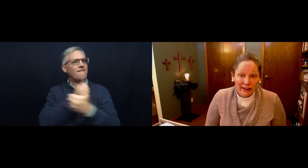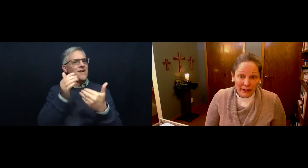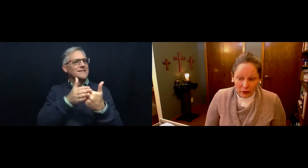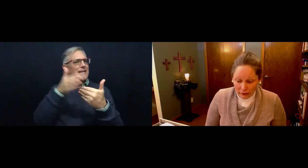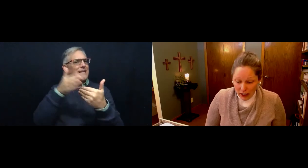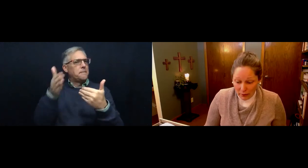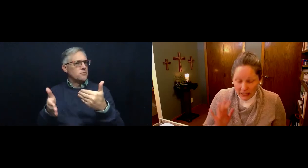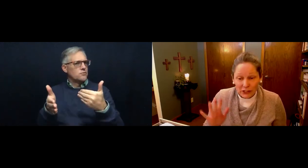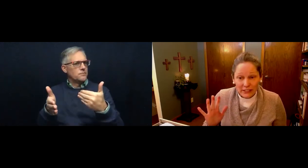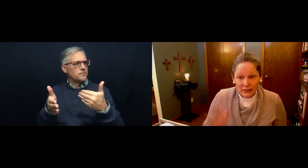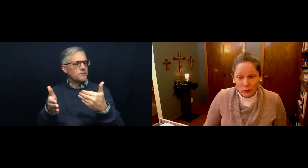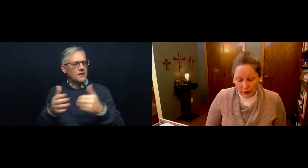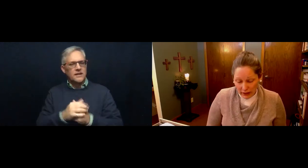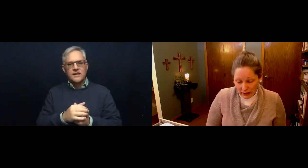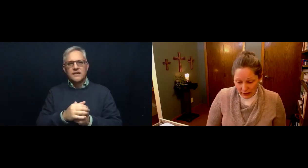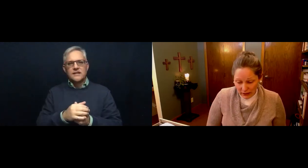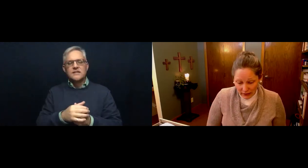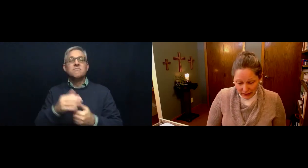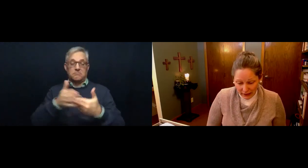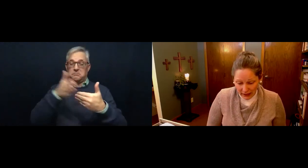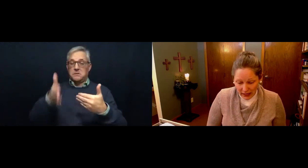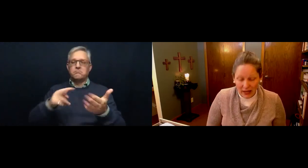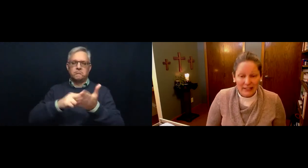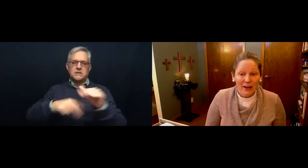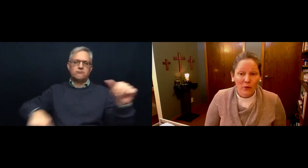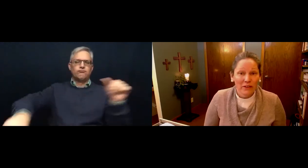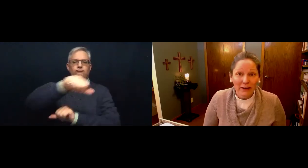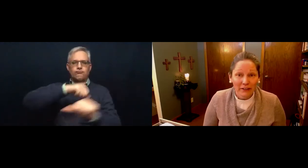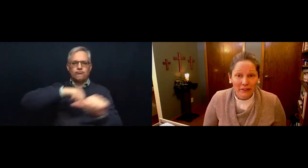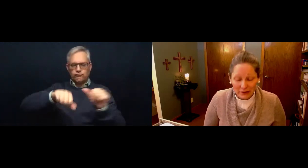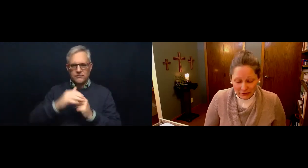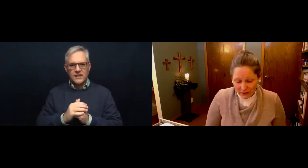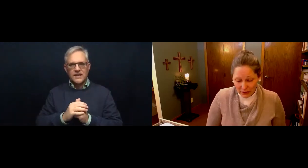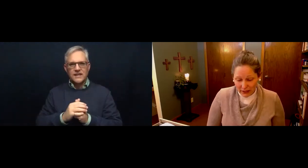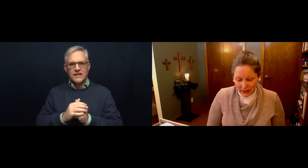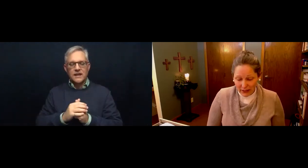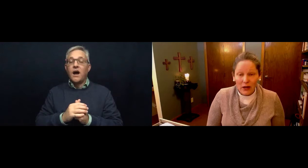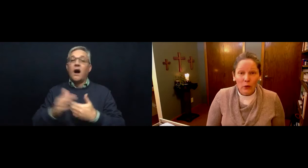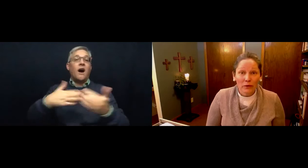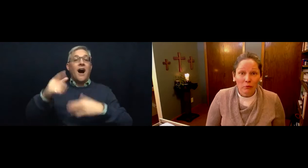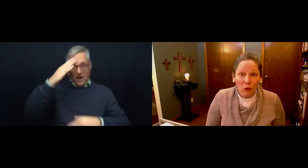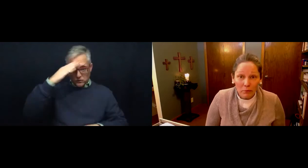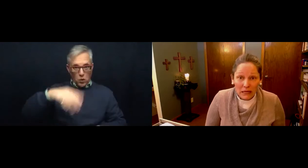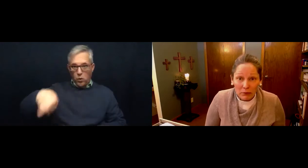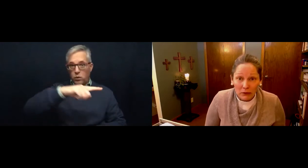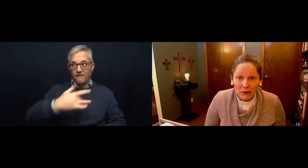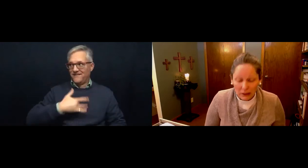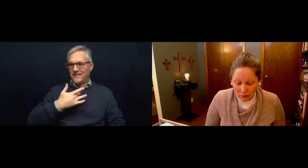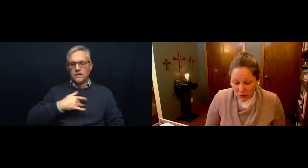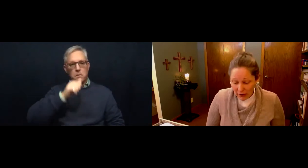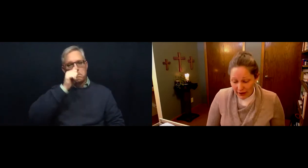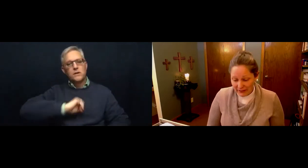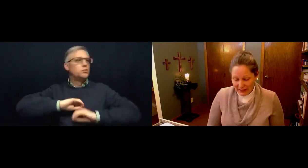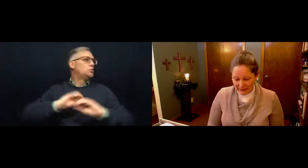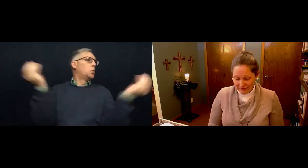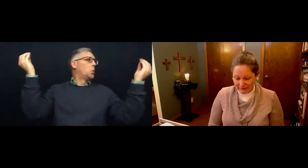And I know our patience is wearing thin and we find ourselves frustrated with more people